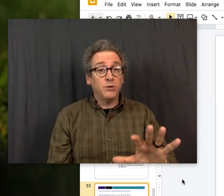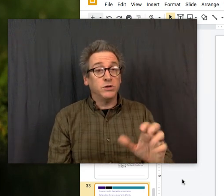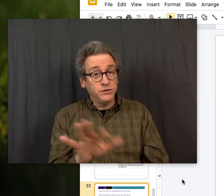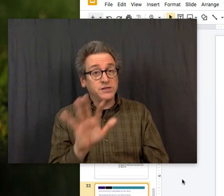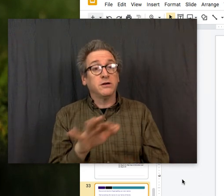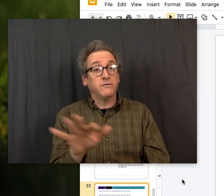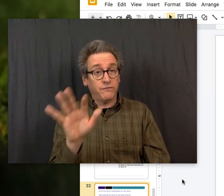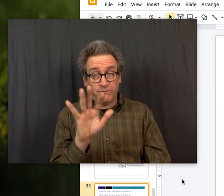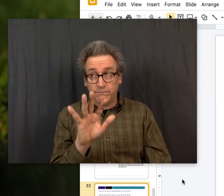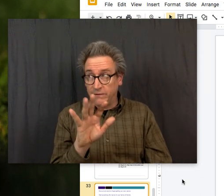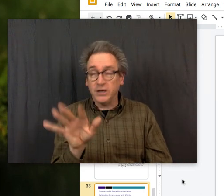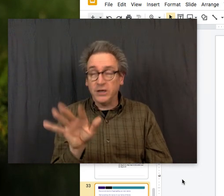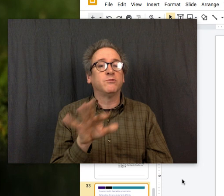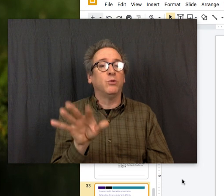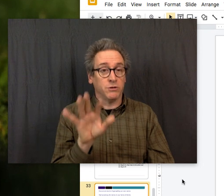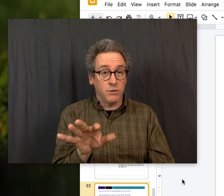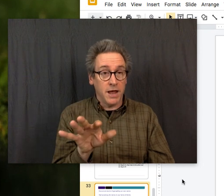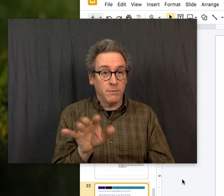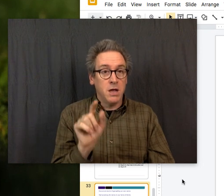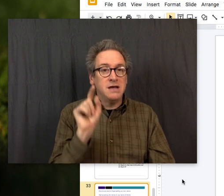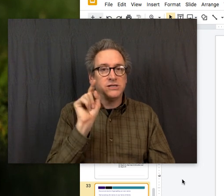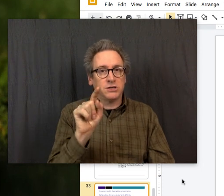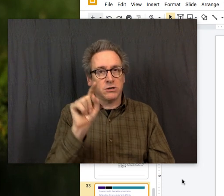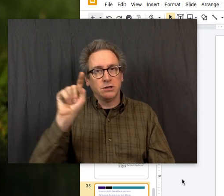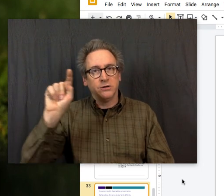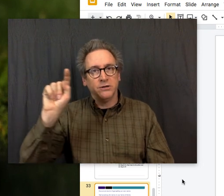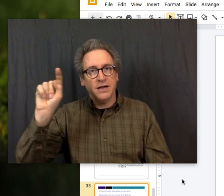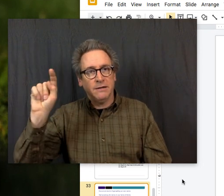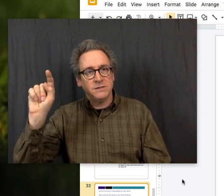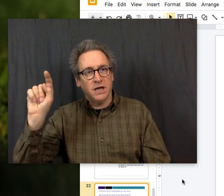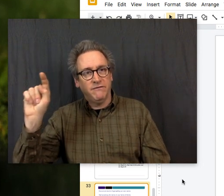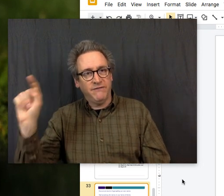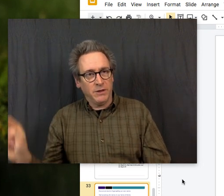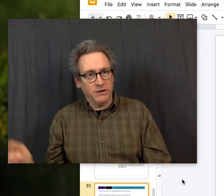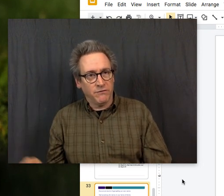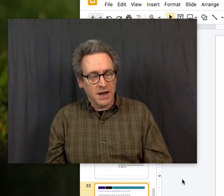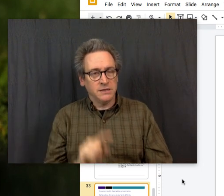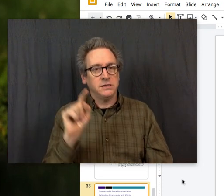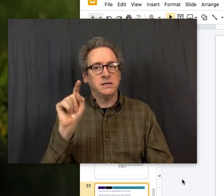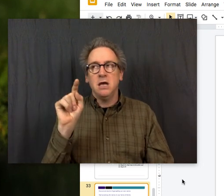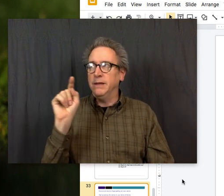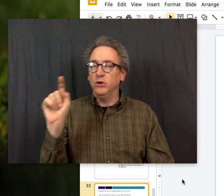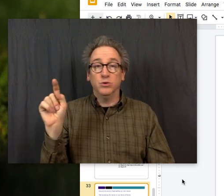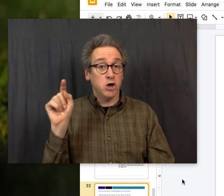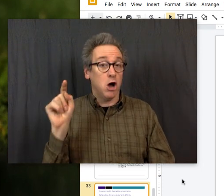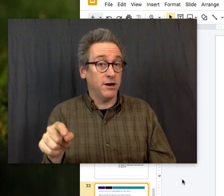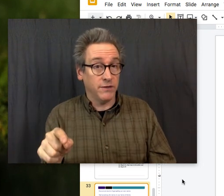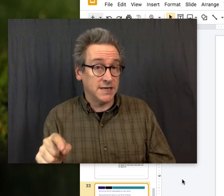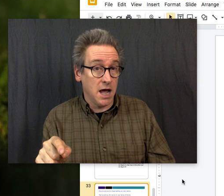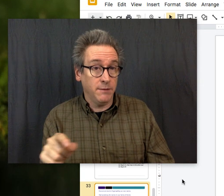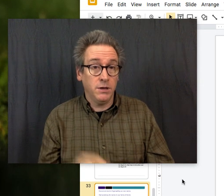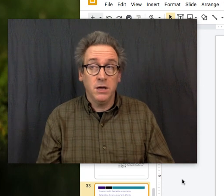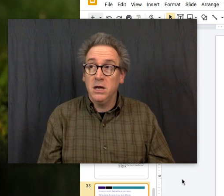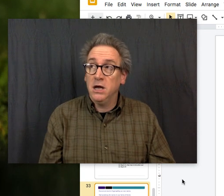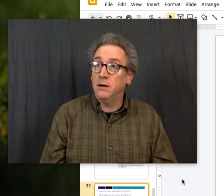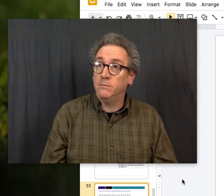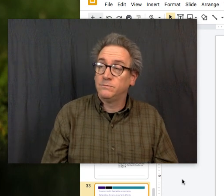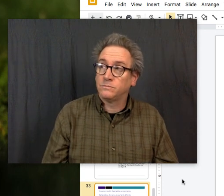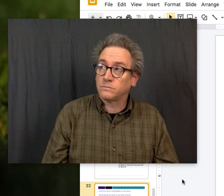recommend once you start feeling comfortable with your own name, start to learn the names of family and friends, people you talk about all the time.